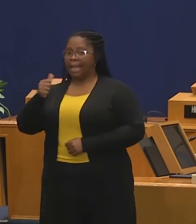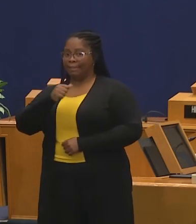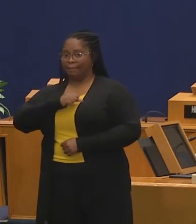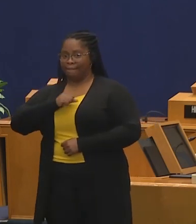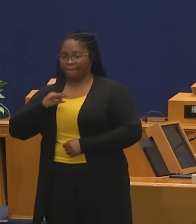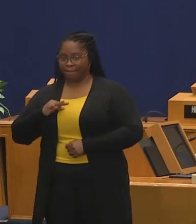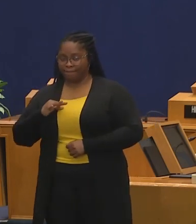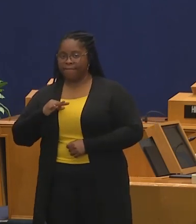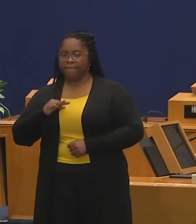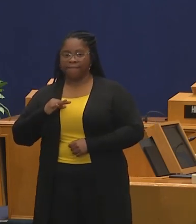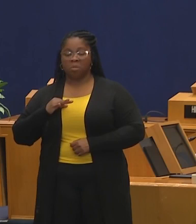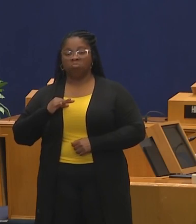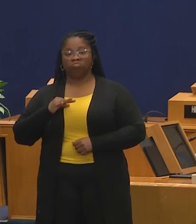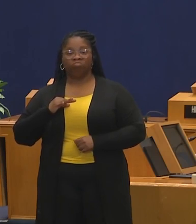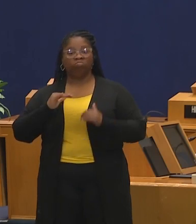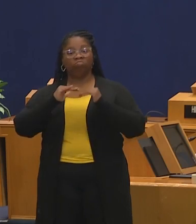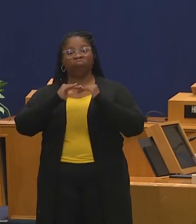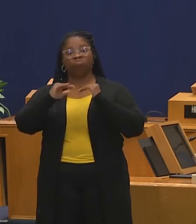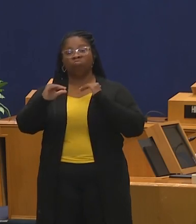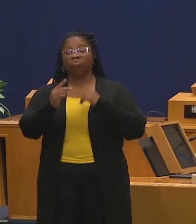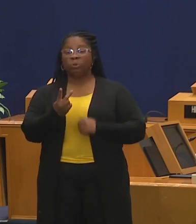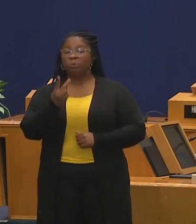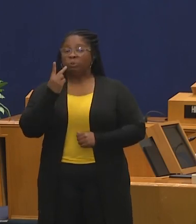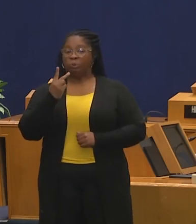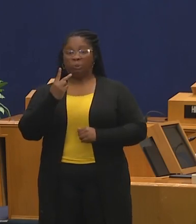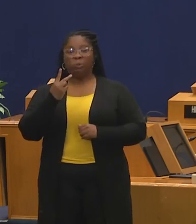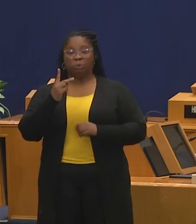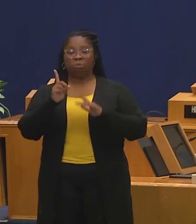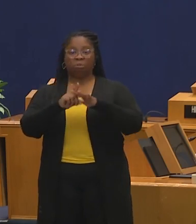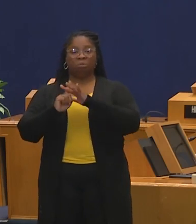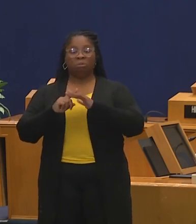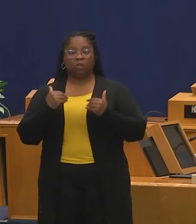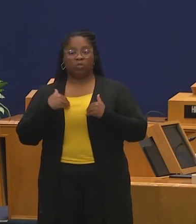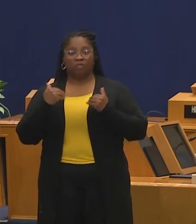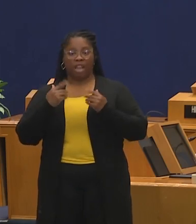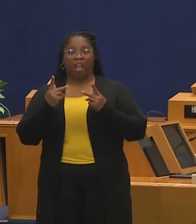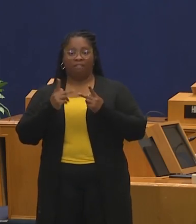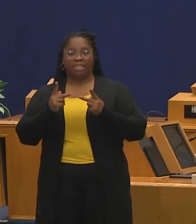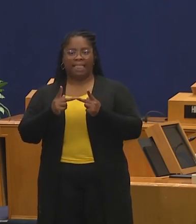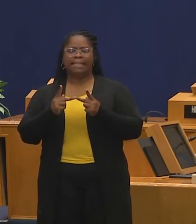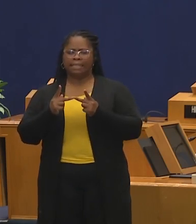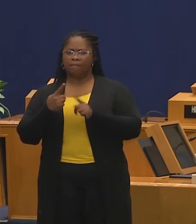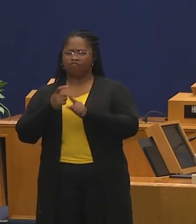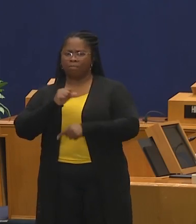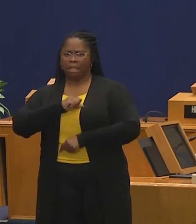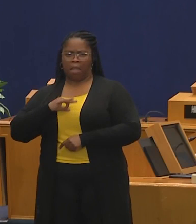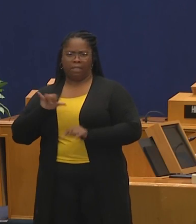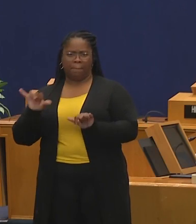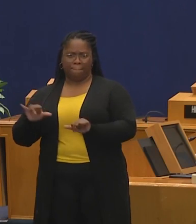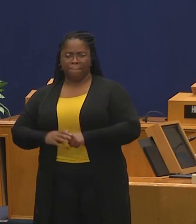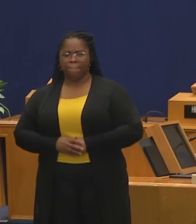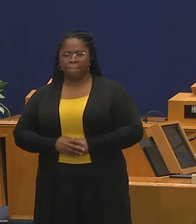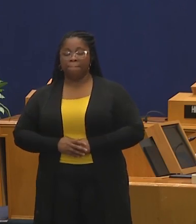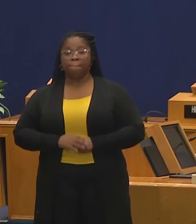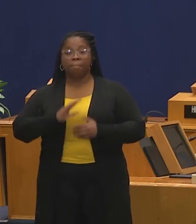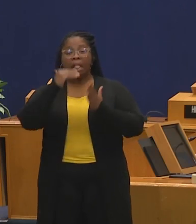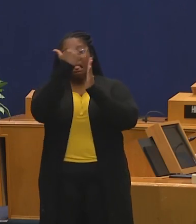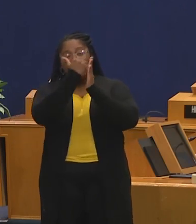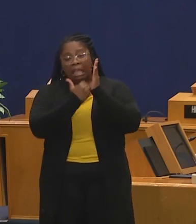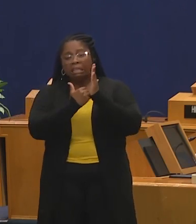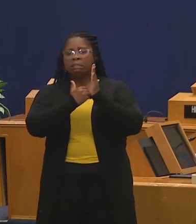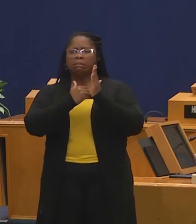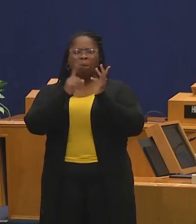And we remain at only 2 cases in our juvenile facilities. Both were among staff. We do post a list of all the